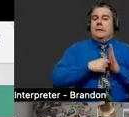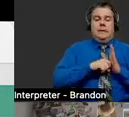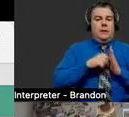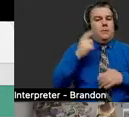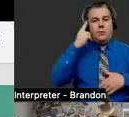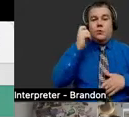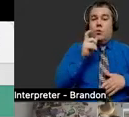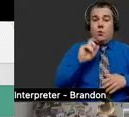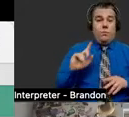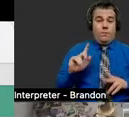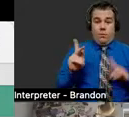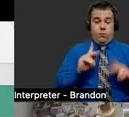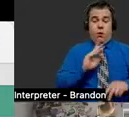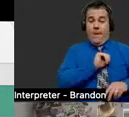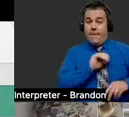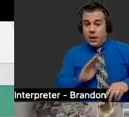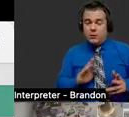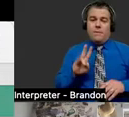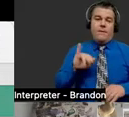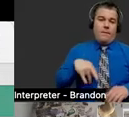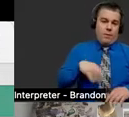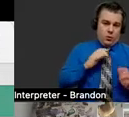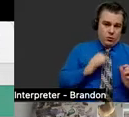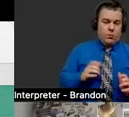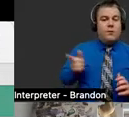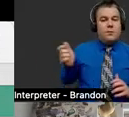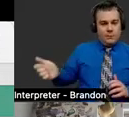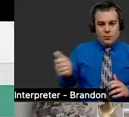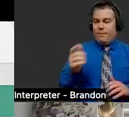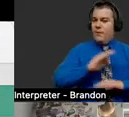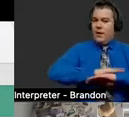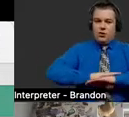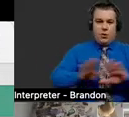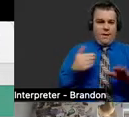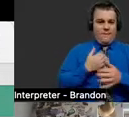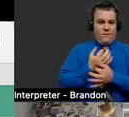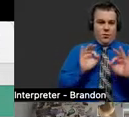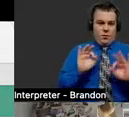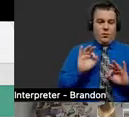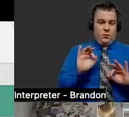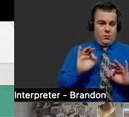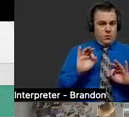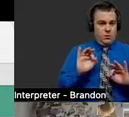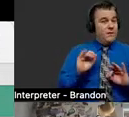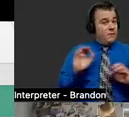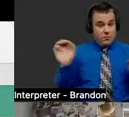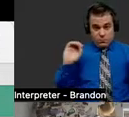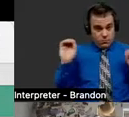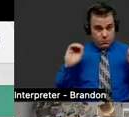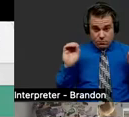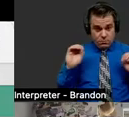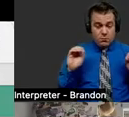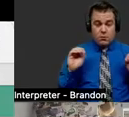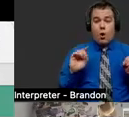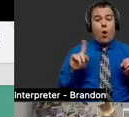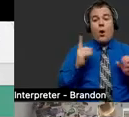those who are brand ambassadors and VIP customers have access to Pivotal for free. Okay. So you want to be signed up. You want to